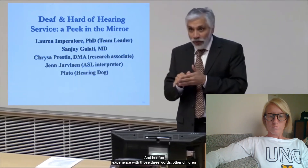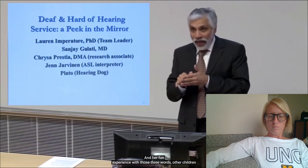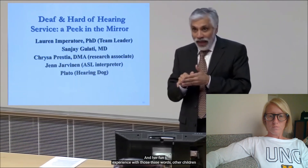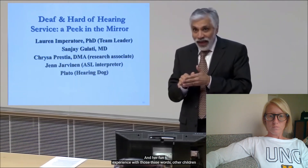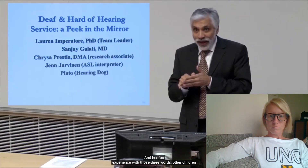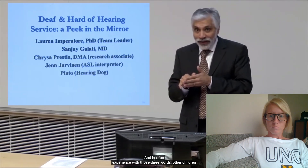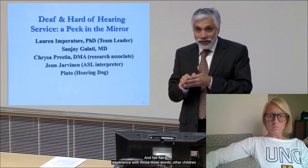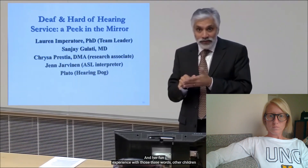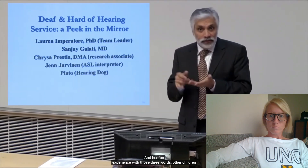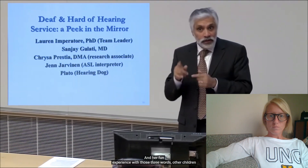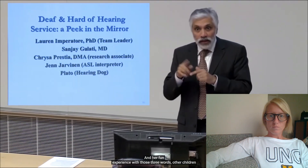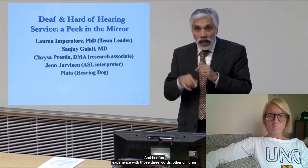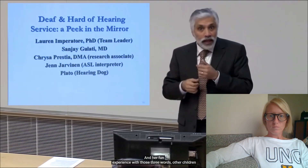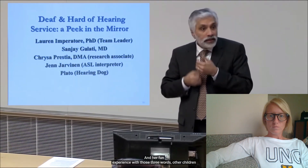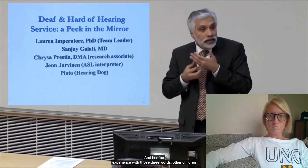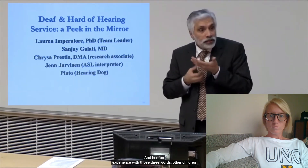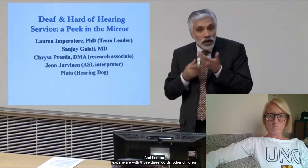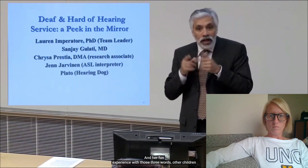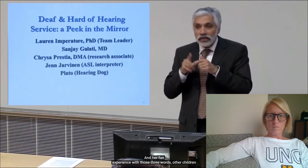3 words,